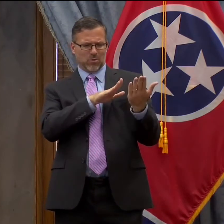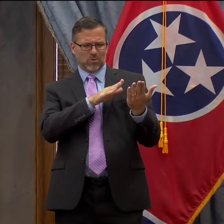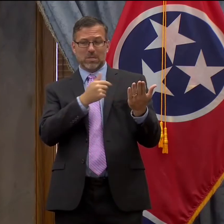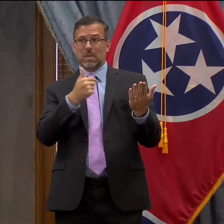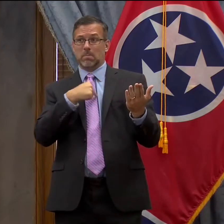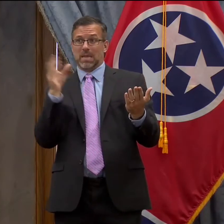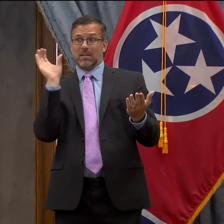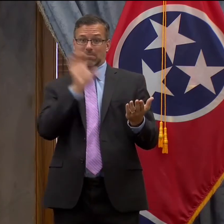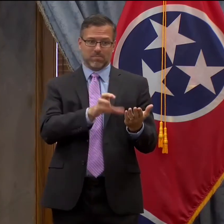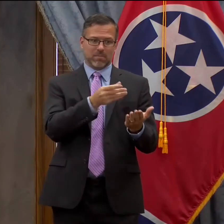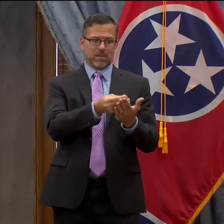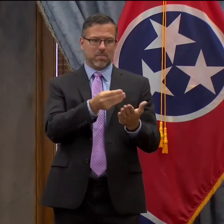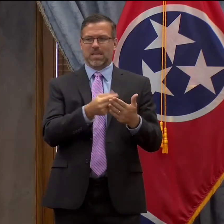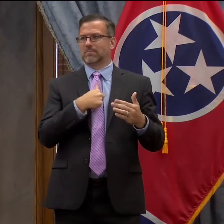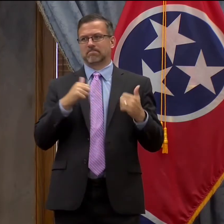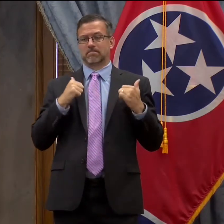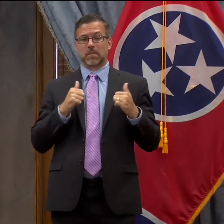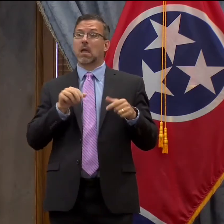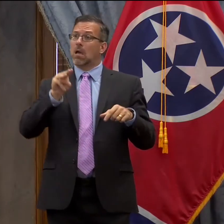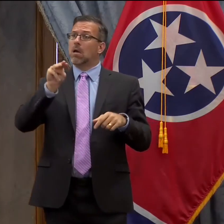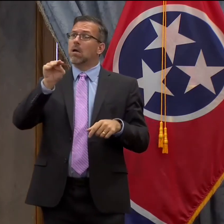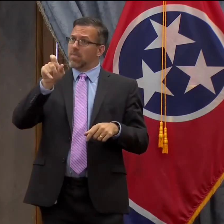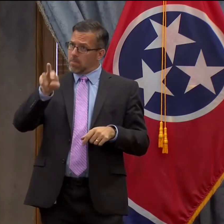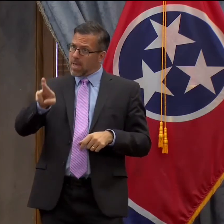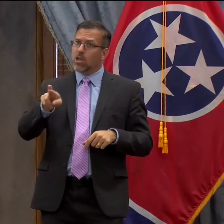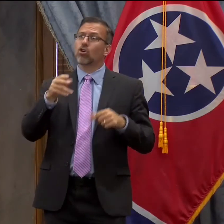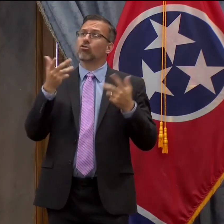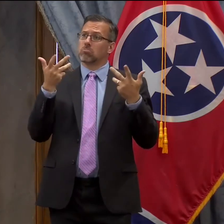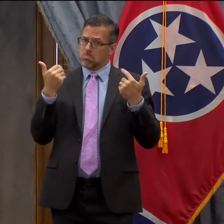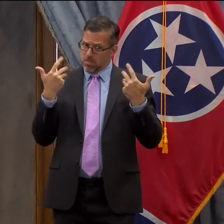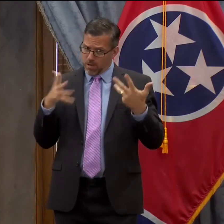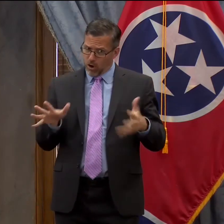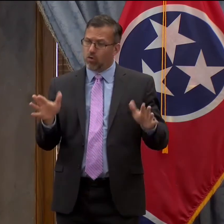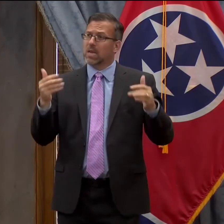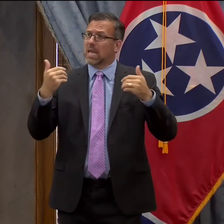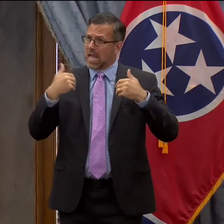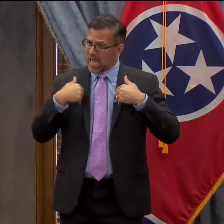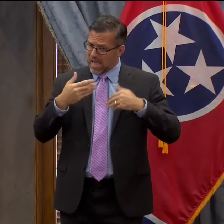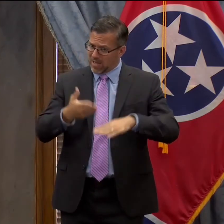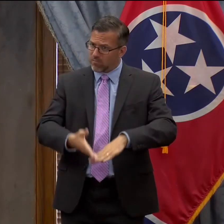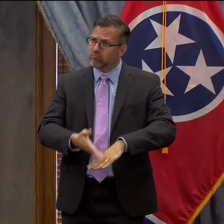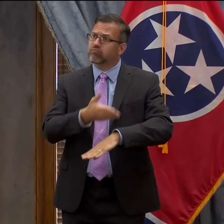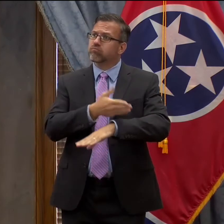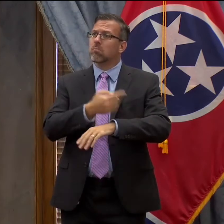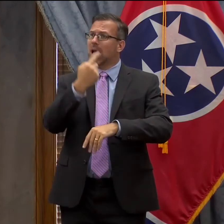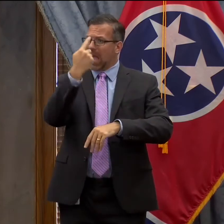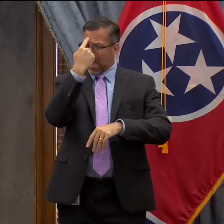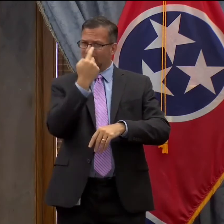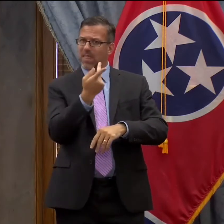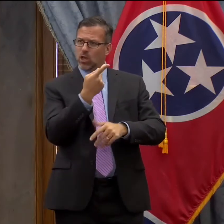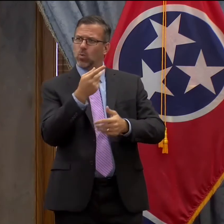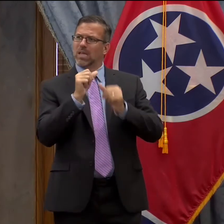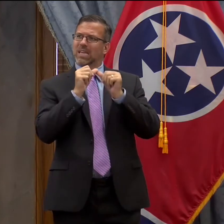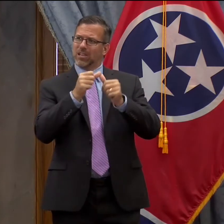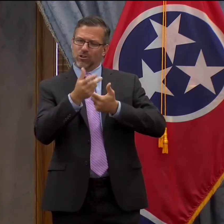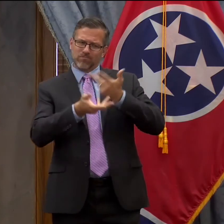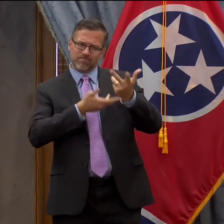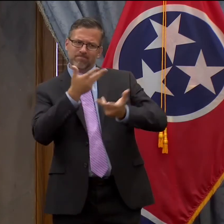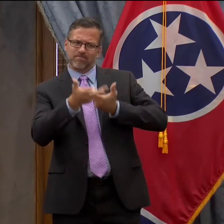And the mayor has begun to make efforts. I think that we just continue to talk about what we think the best strategy is going